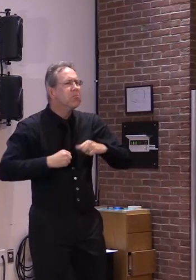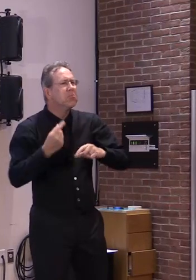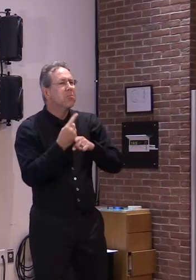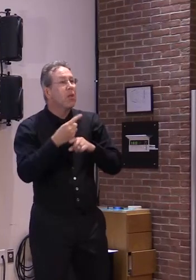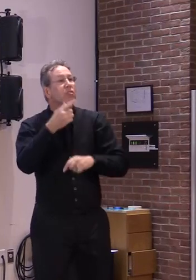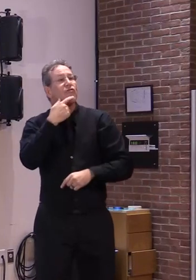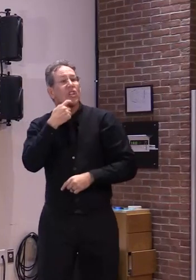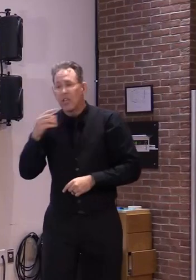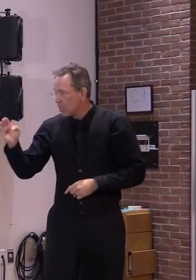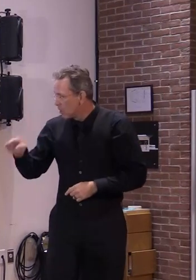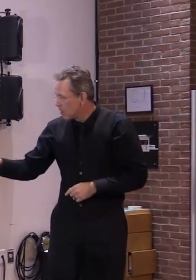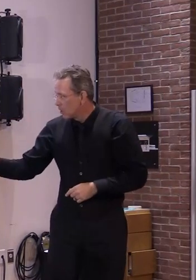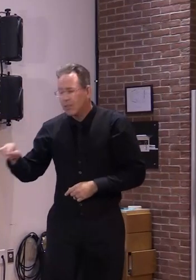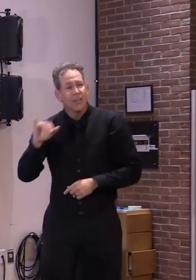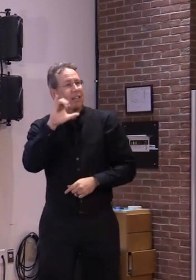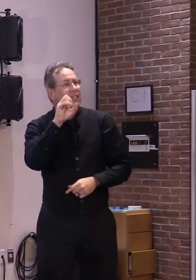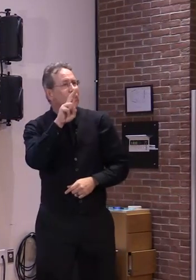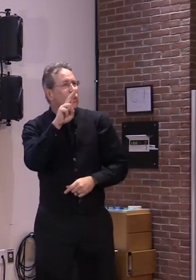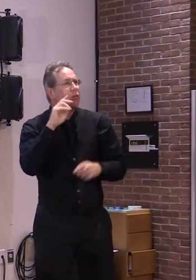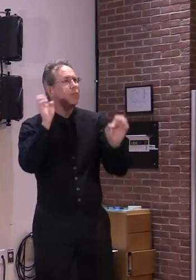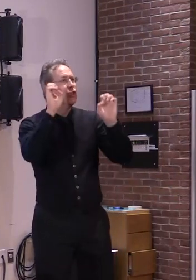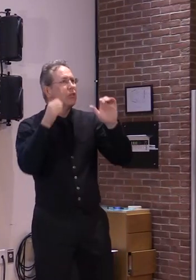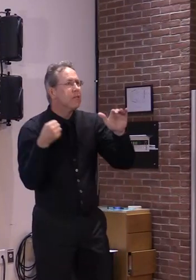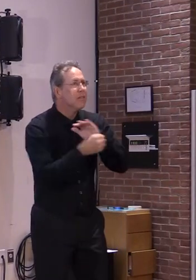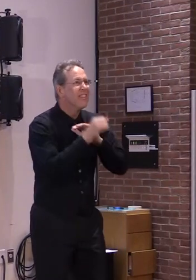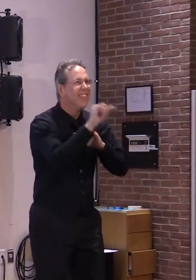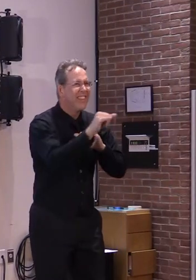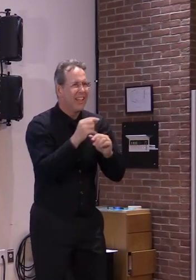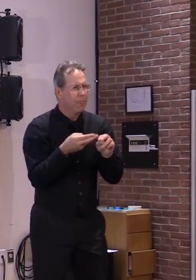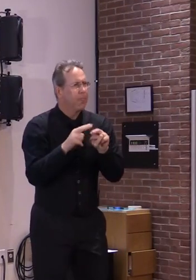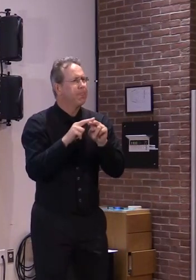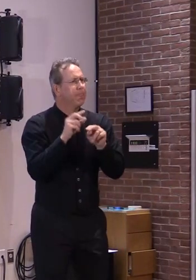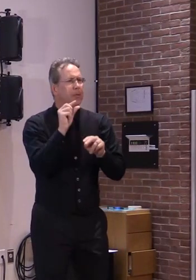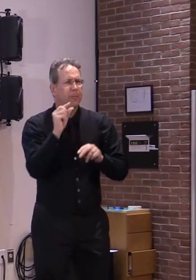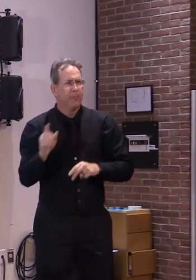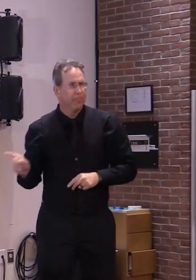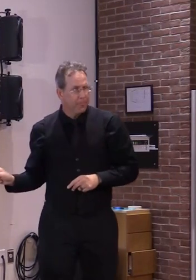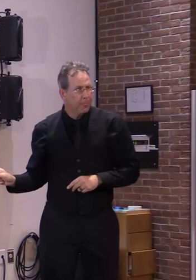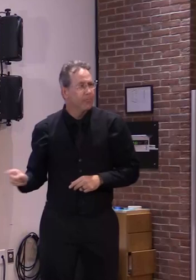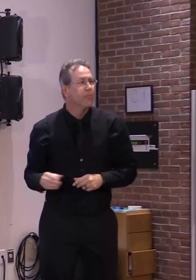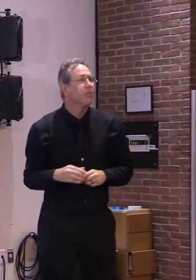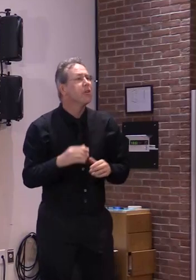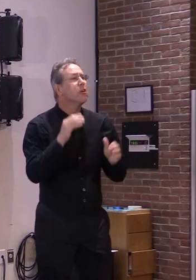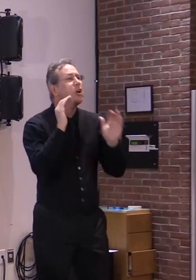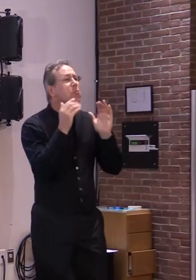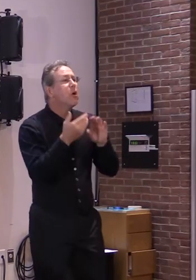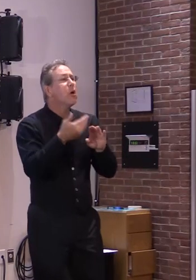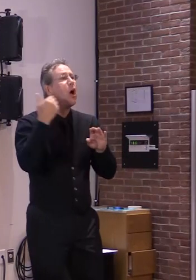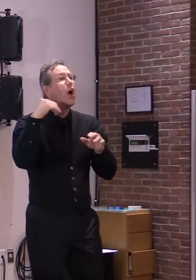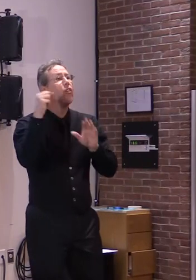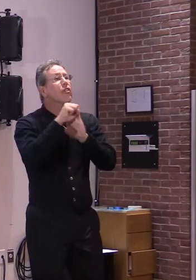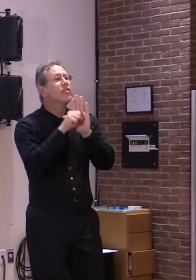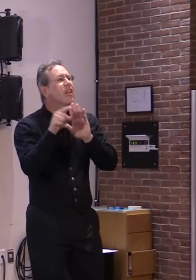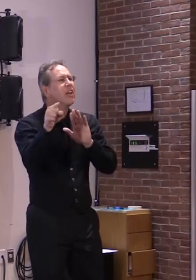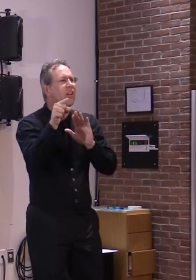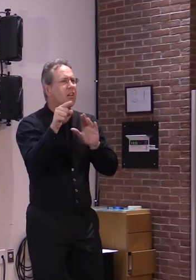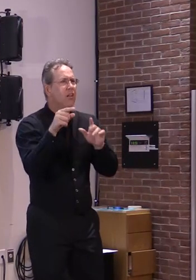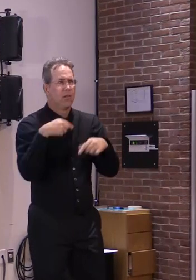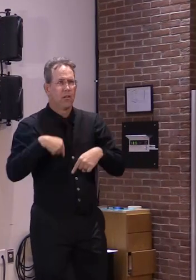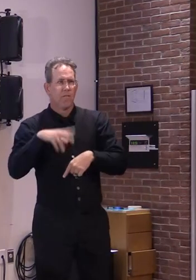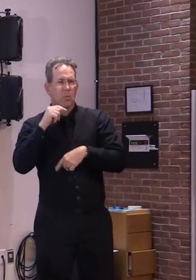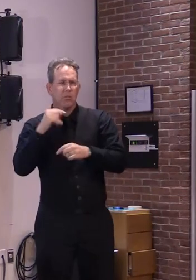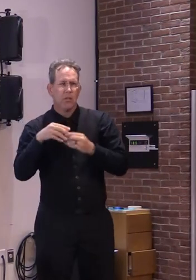the fewest per capita hospitalizations in the country, and we anticipate that our rates will stay very low in the weeks